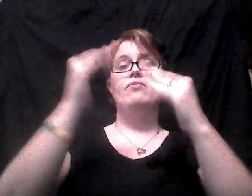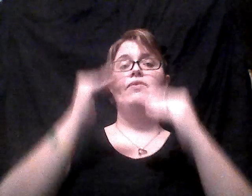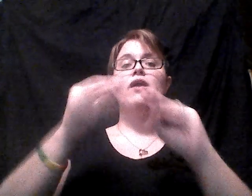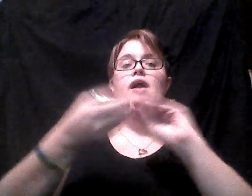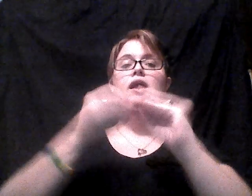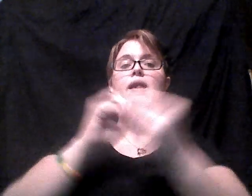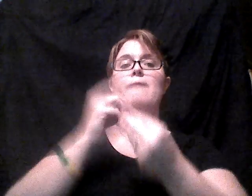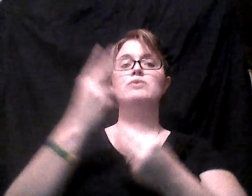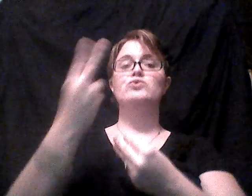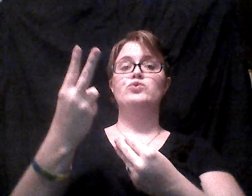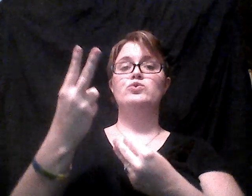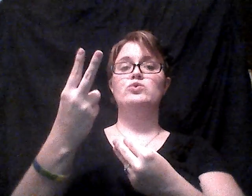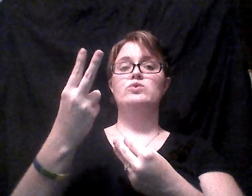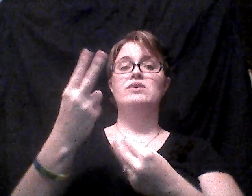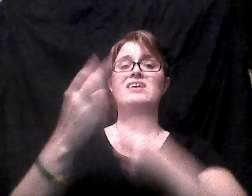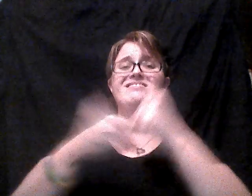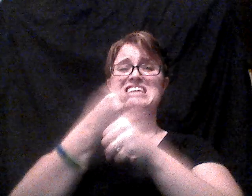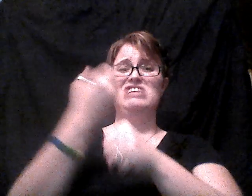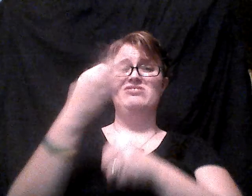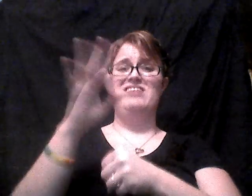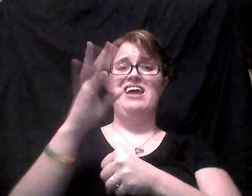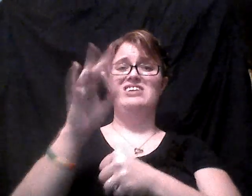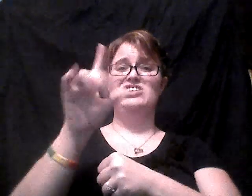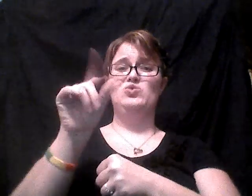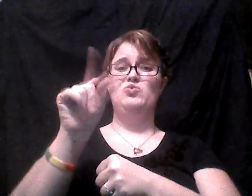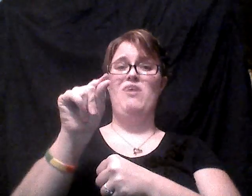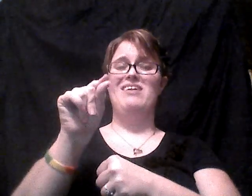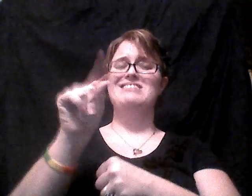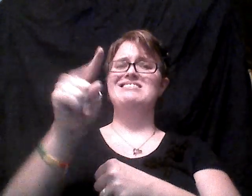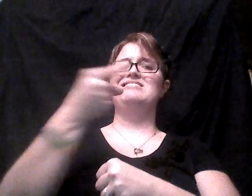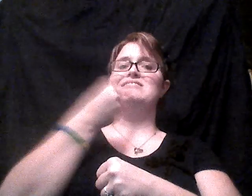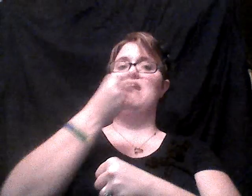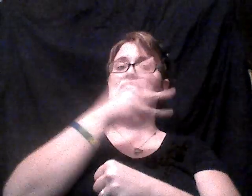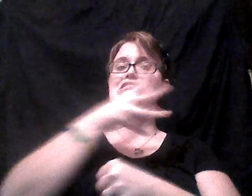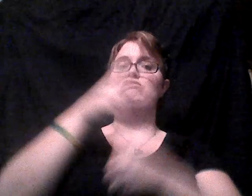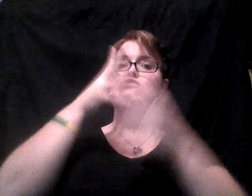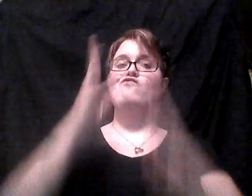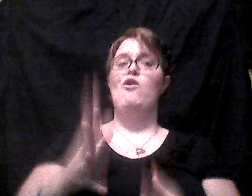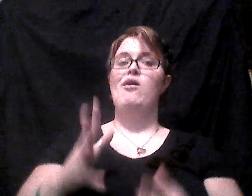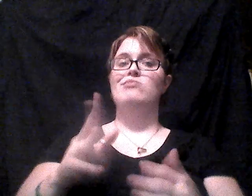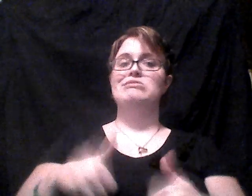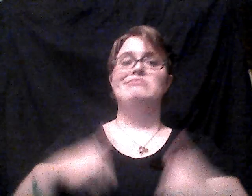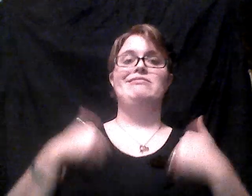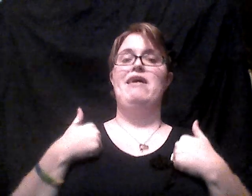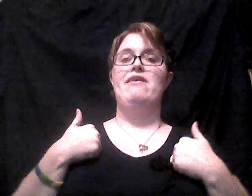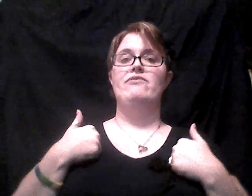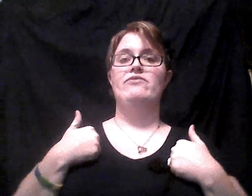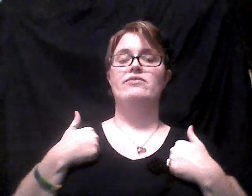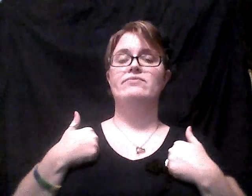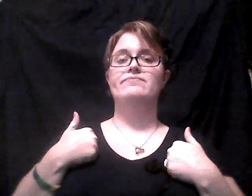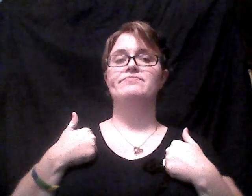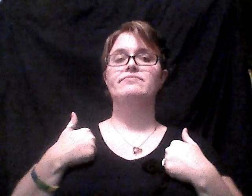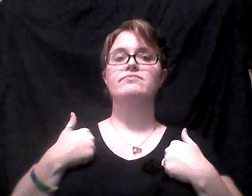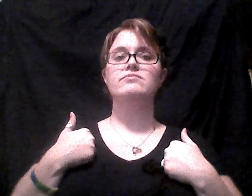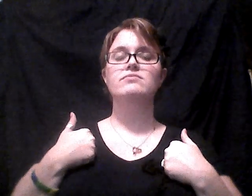in the 1920s. All other groups, I keep saying that word all, you're not supposed to say the word all in social studies, but a lot of other groups didn't